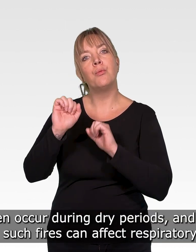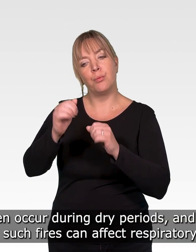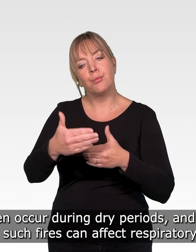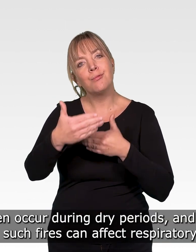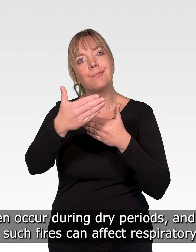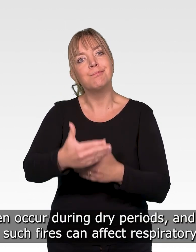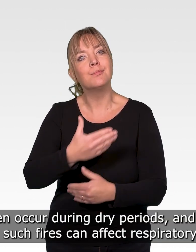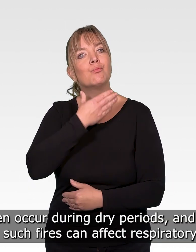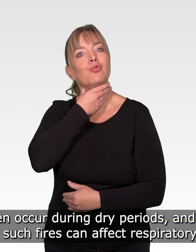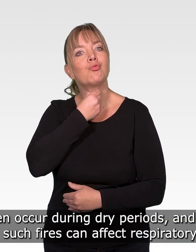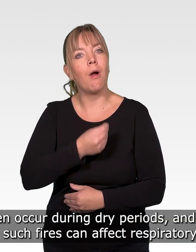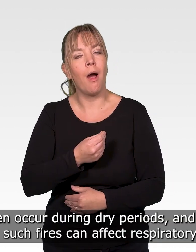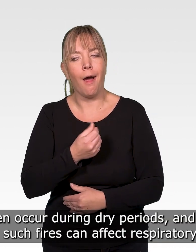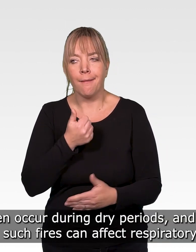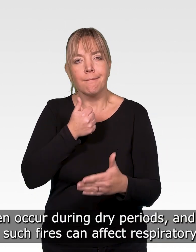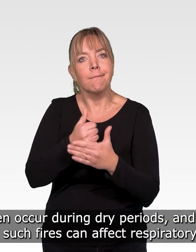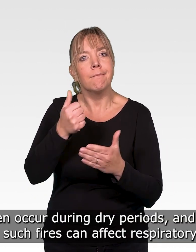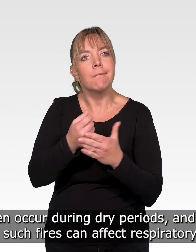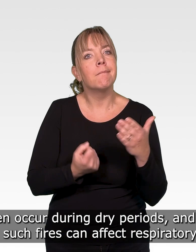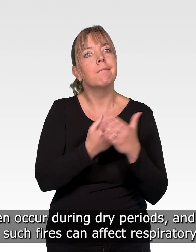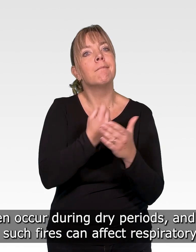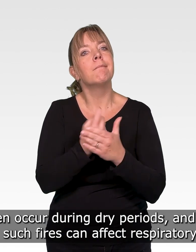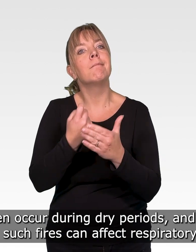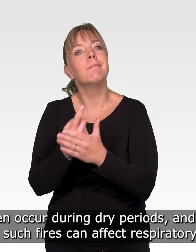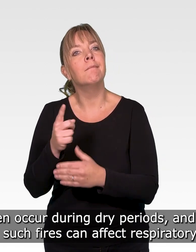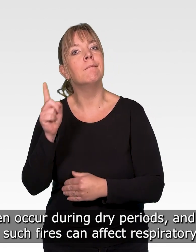Wildfires often occur during dry periods,